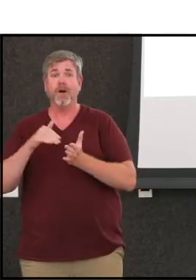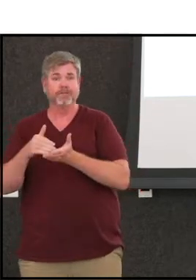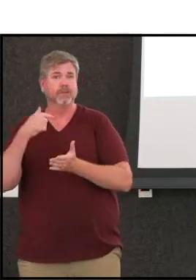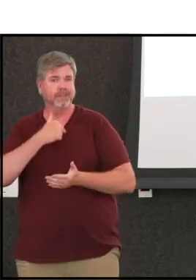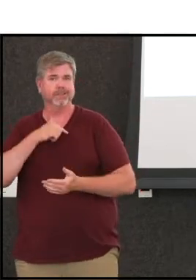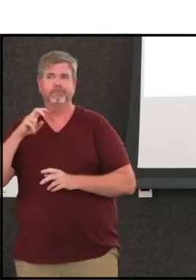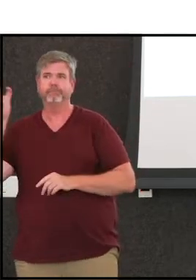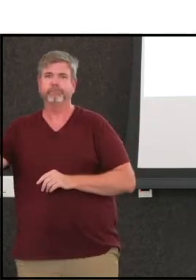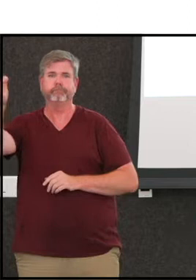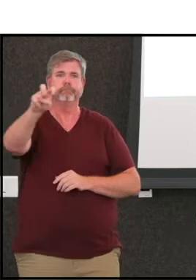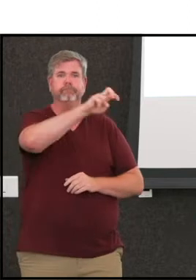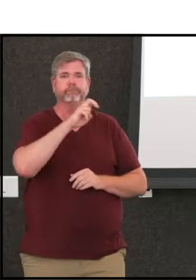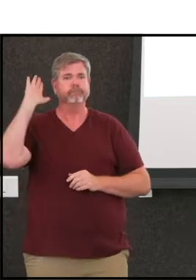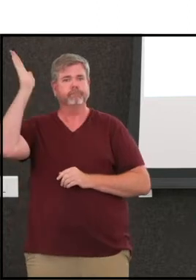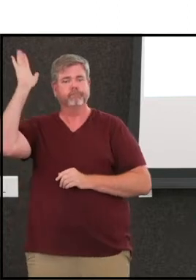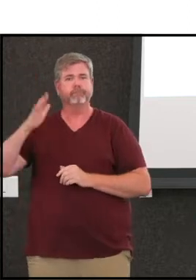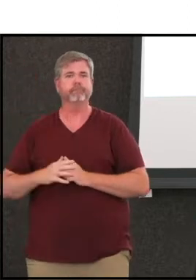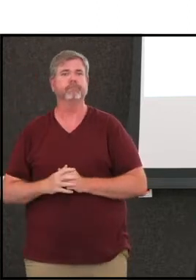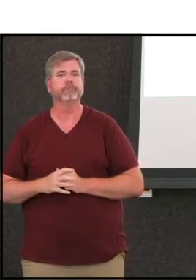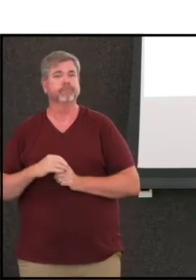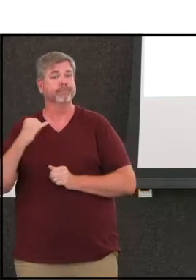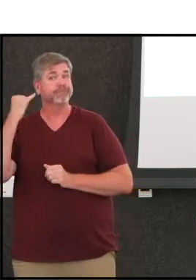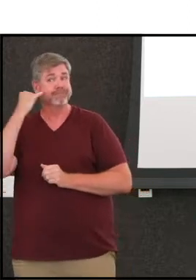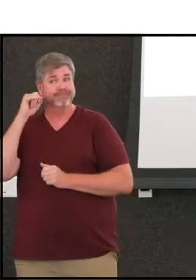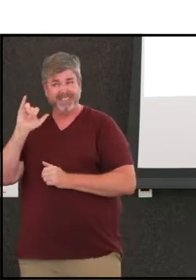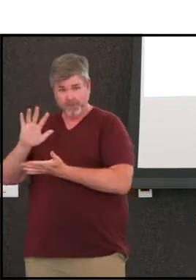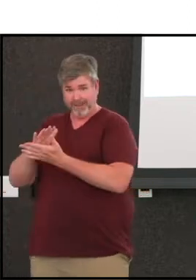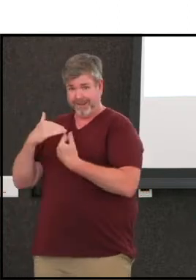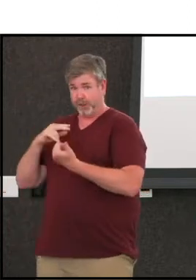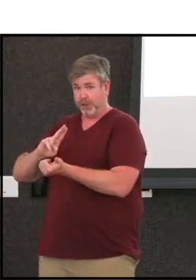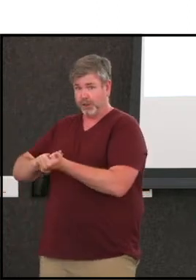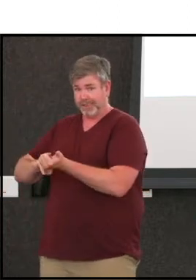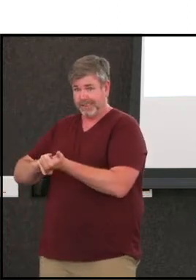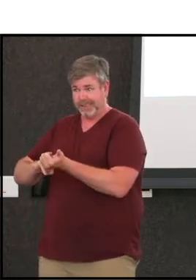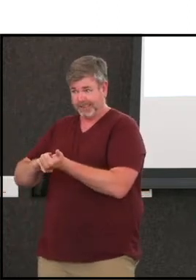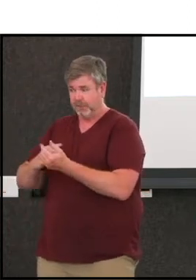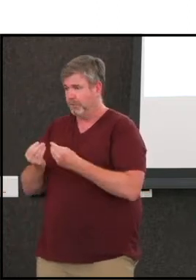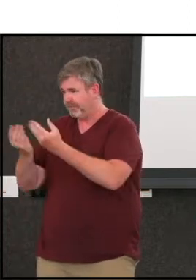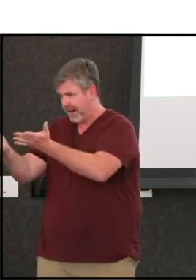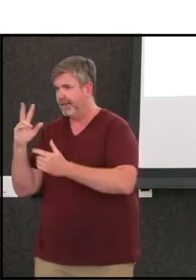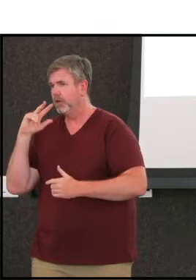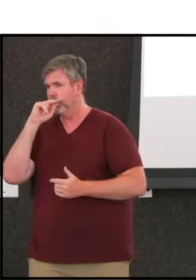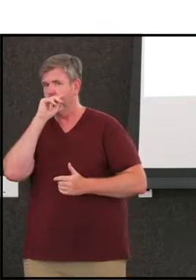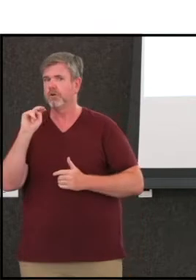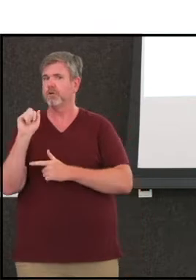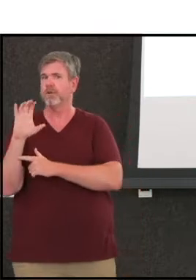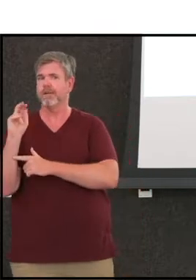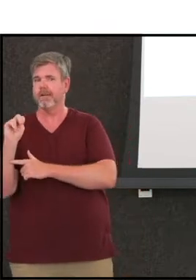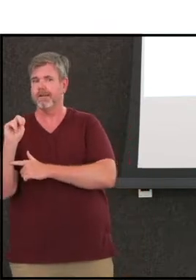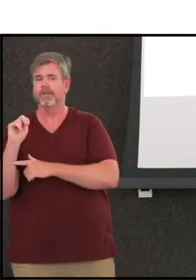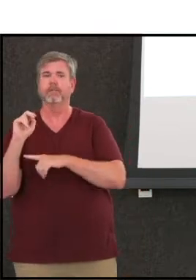have nursing. We provide them with Narcan training. We're doing presentation when we're hoping